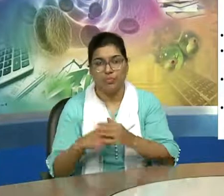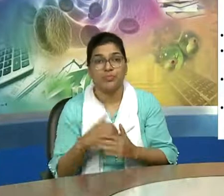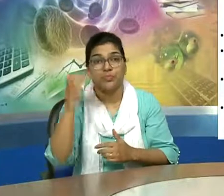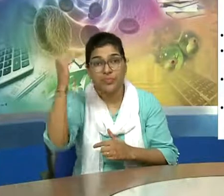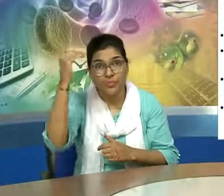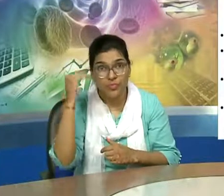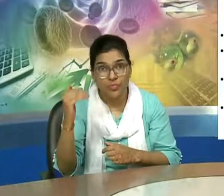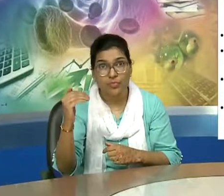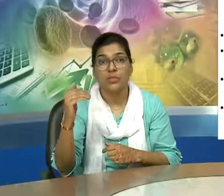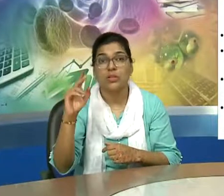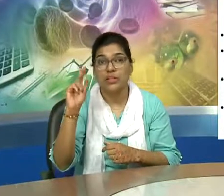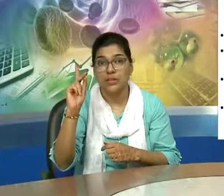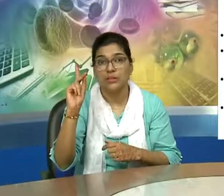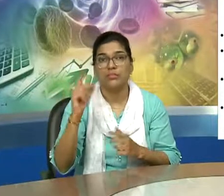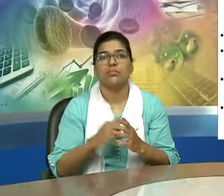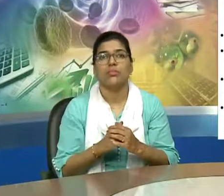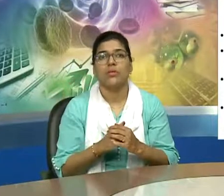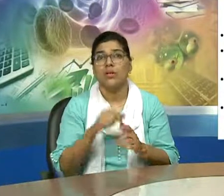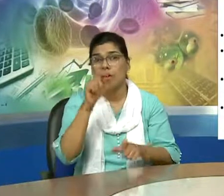because of people who are in search of jobs.